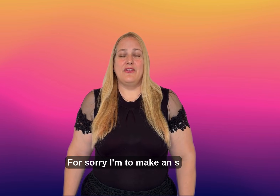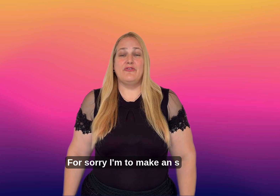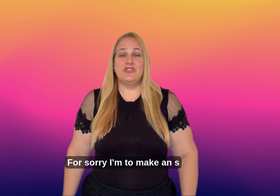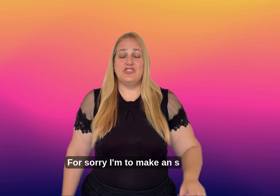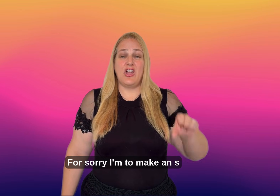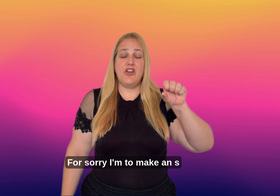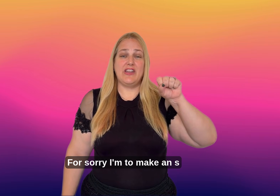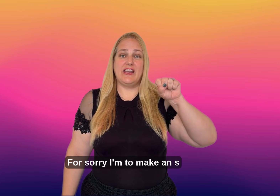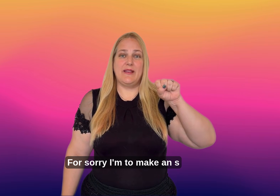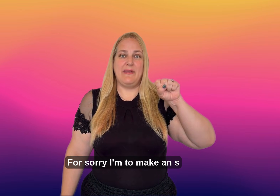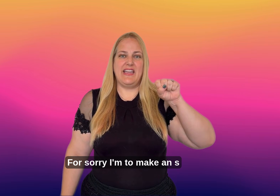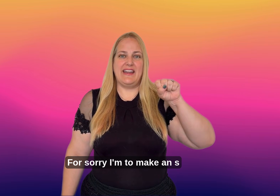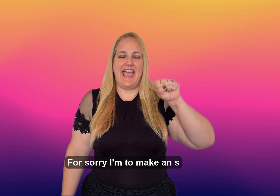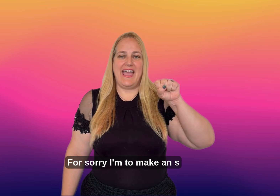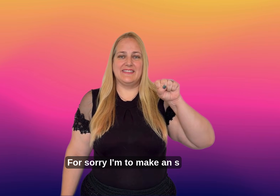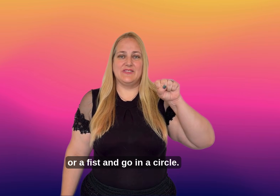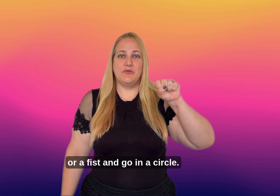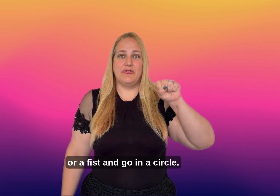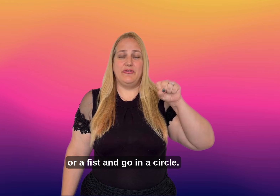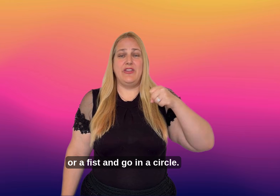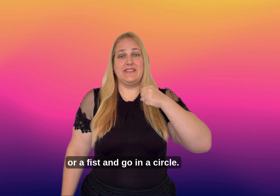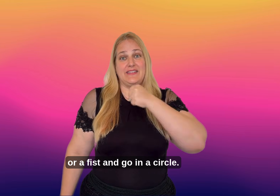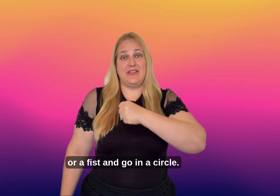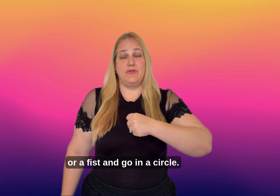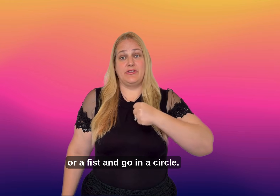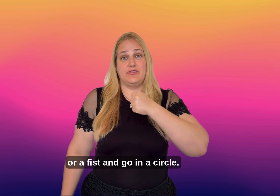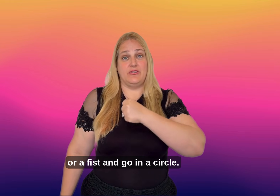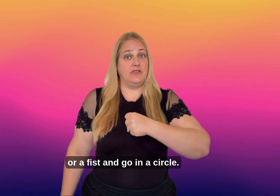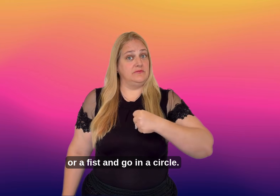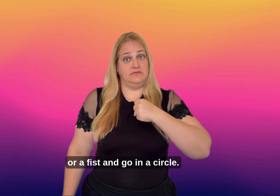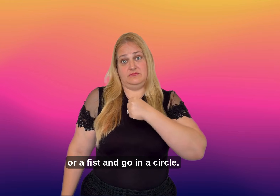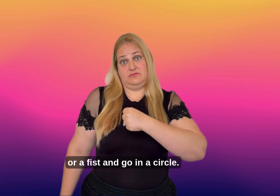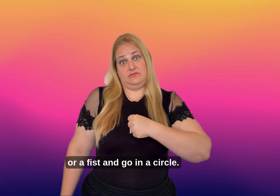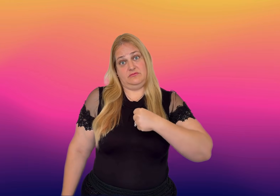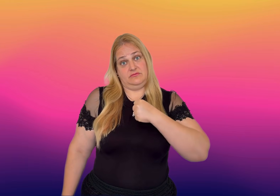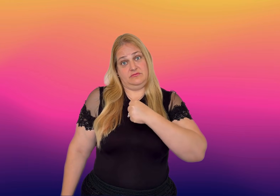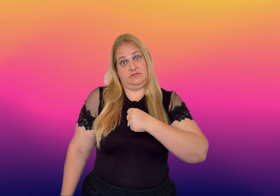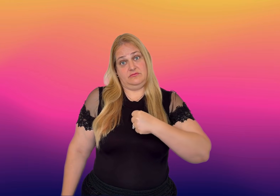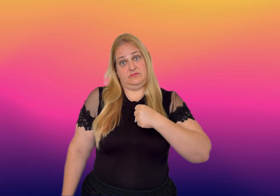For sorry, I'm going to make an S or a fist and go in a circle.